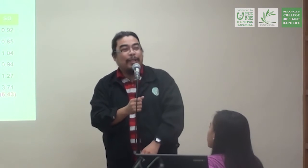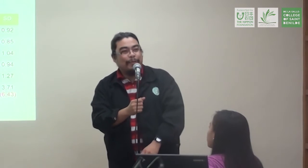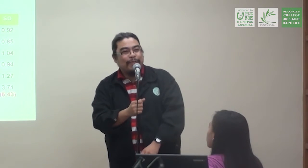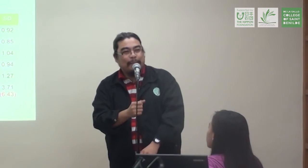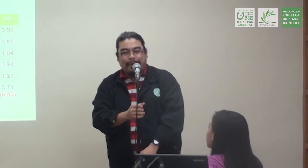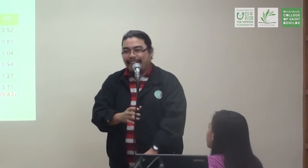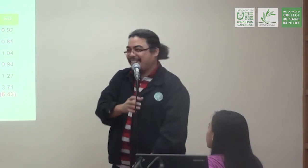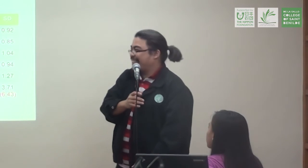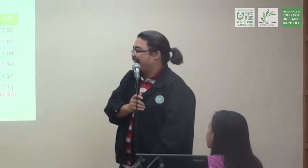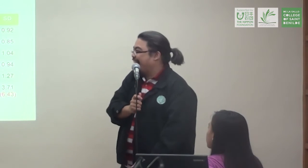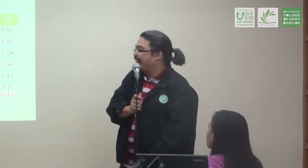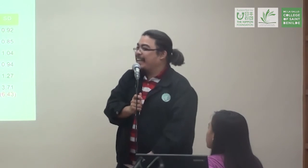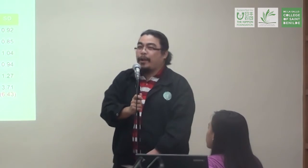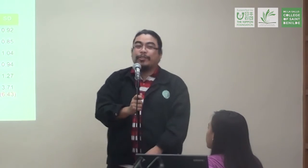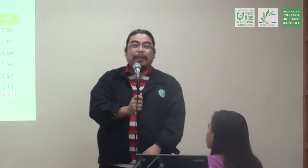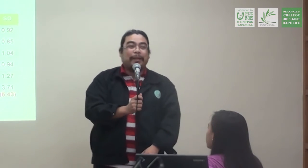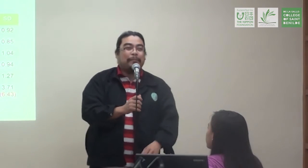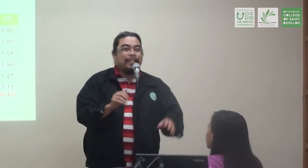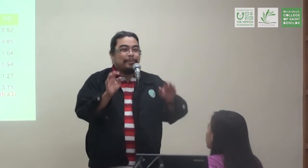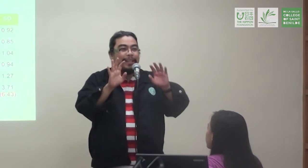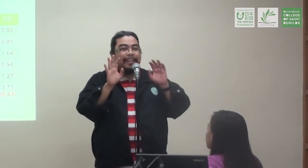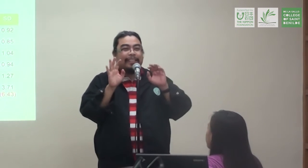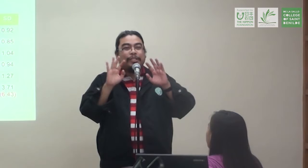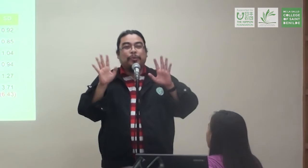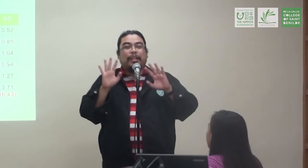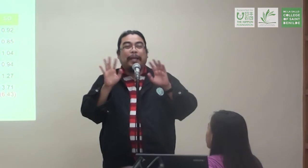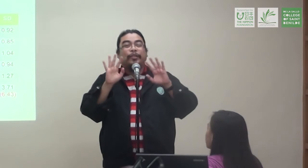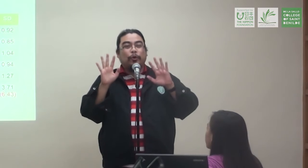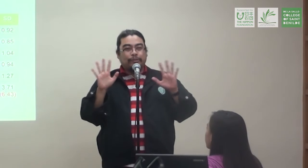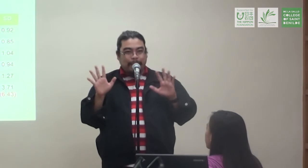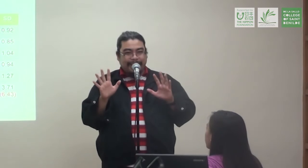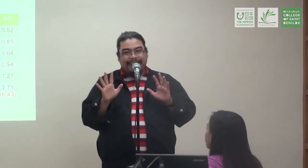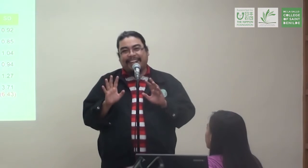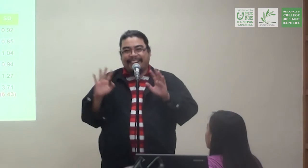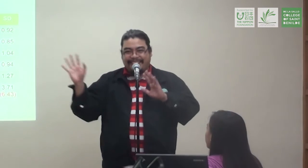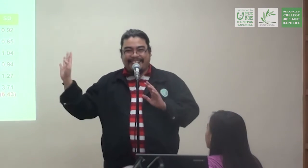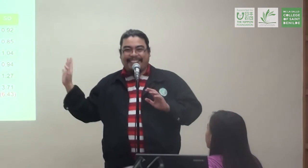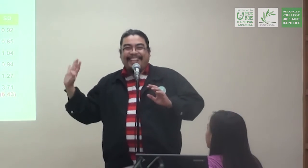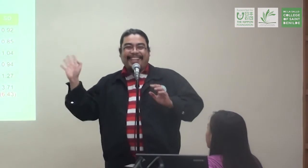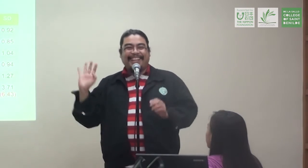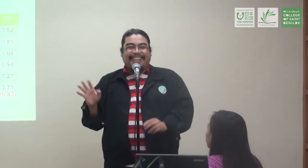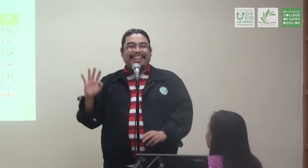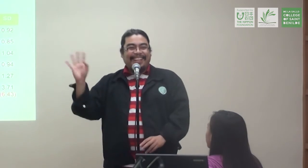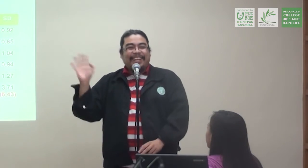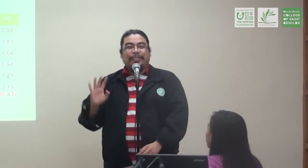I hope you love numbers. Okay. I'll try my best, but this will not be a nosebleed